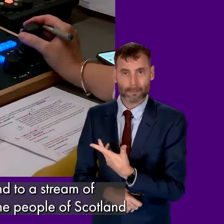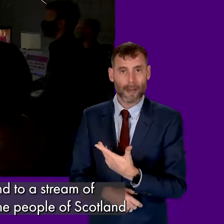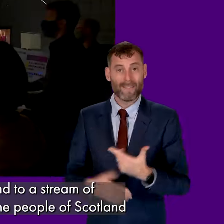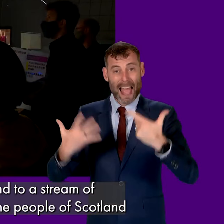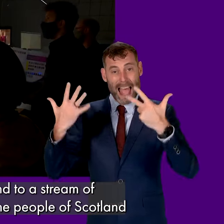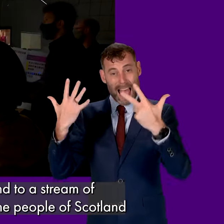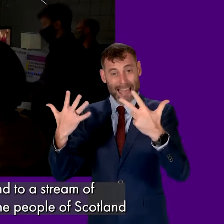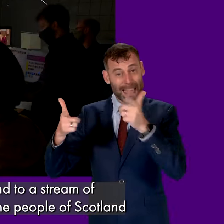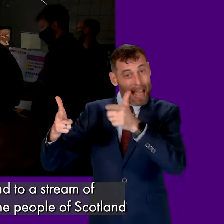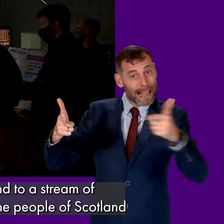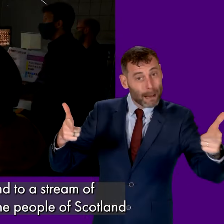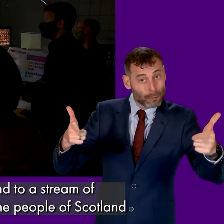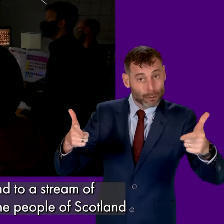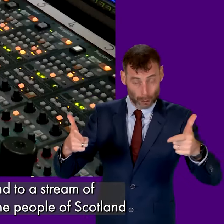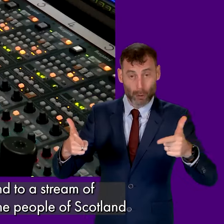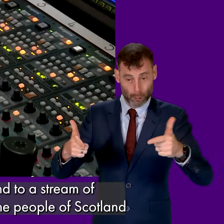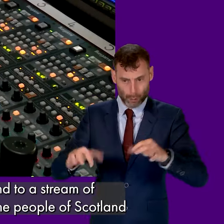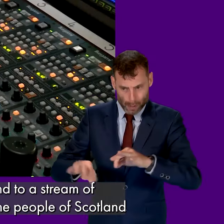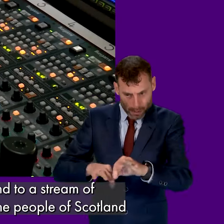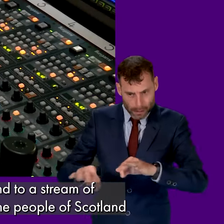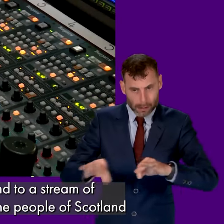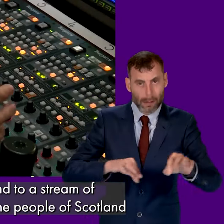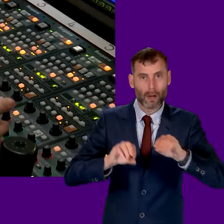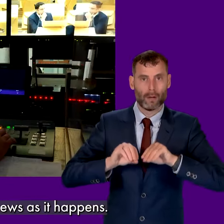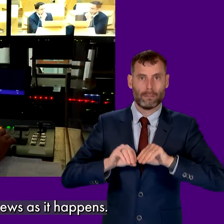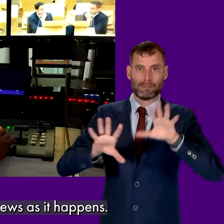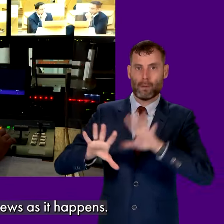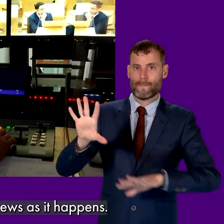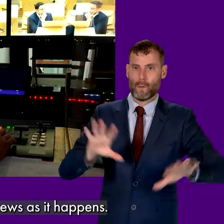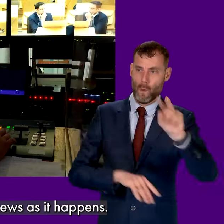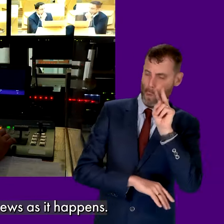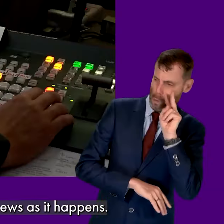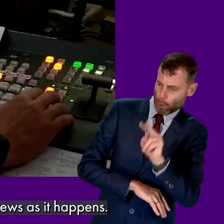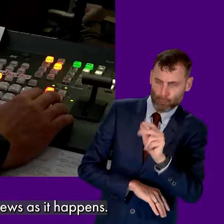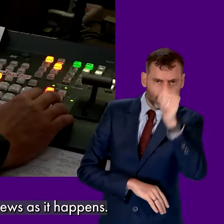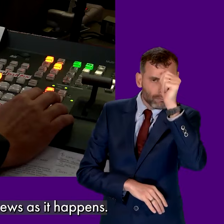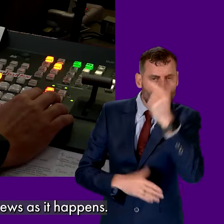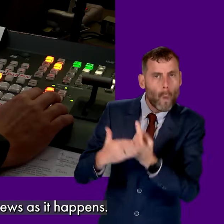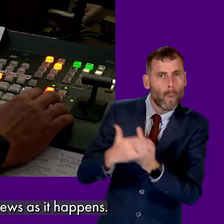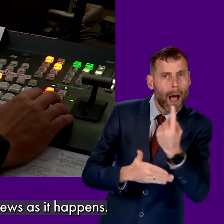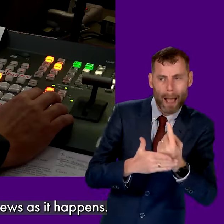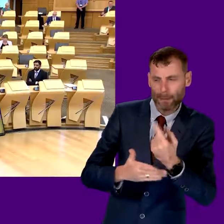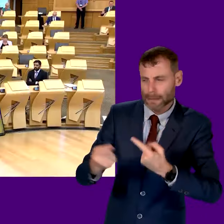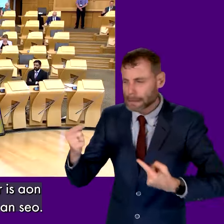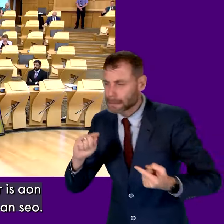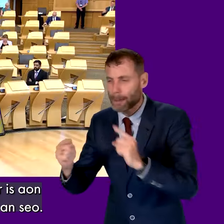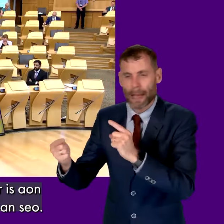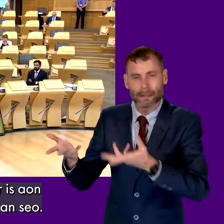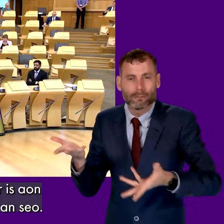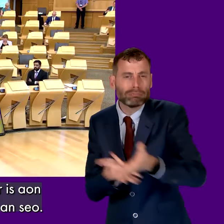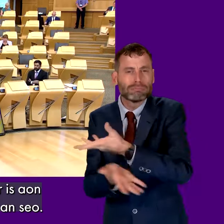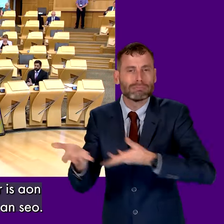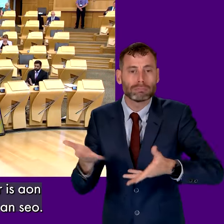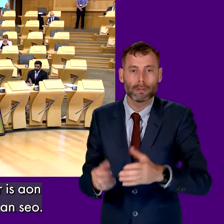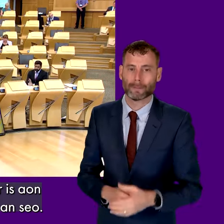cameras into a stream of content, delivering to the people of Scotland the latest political news as it happens. Hakor